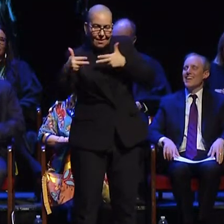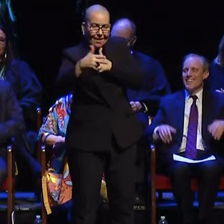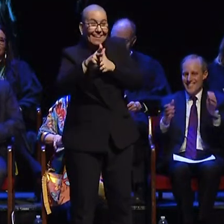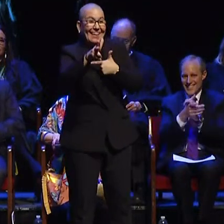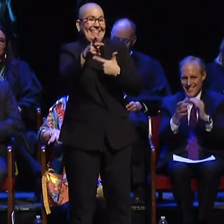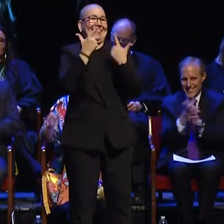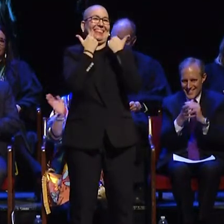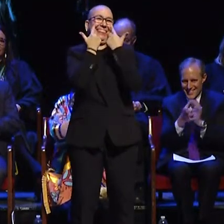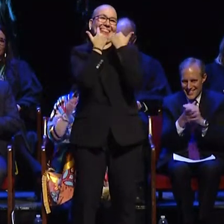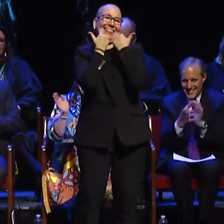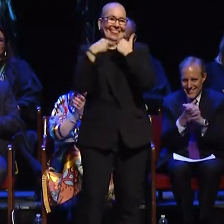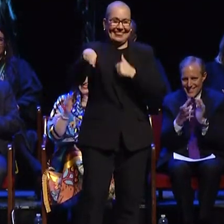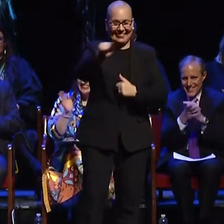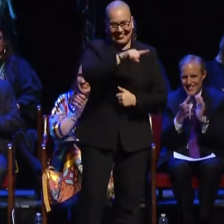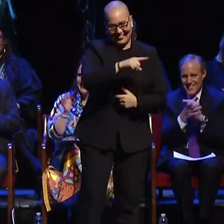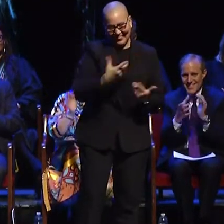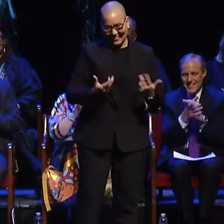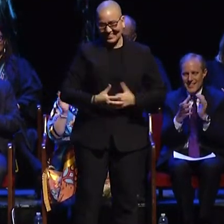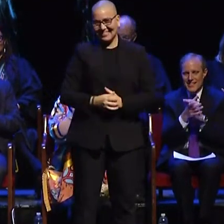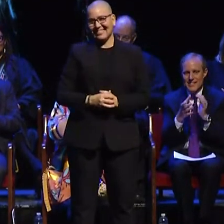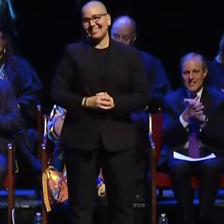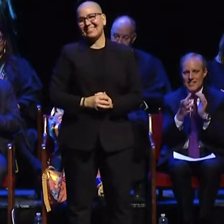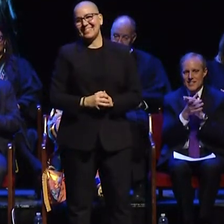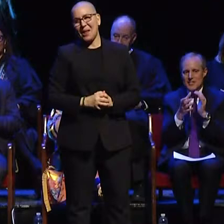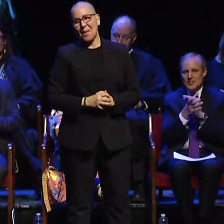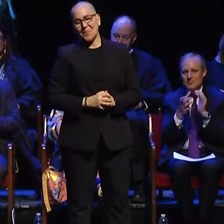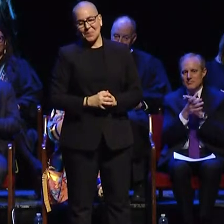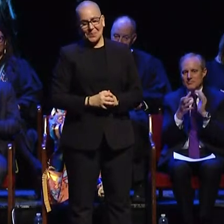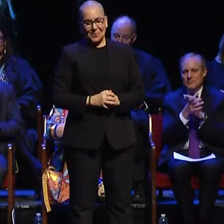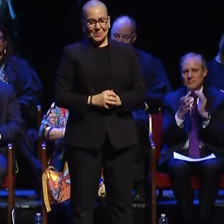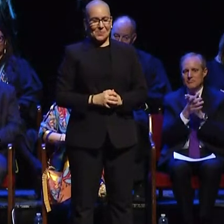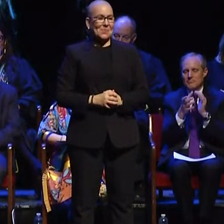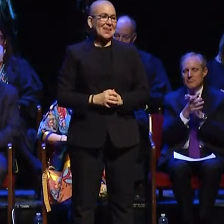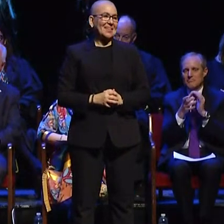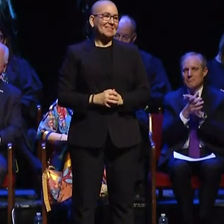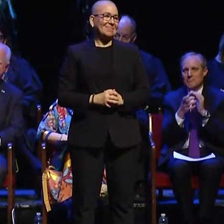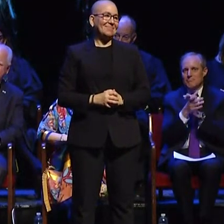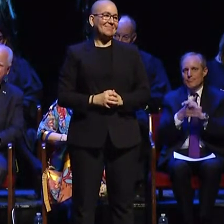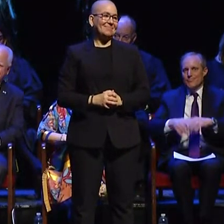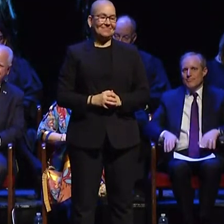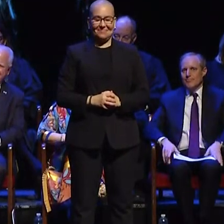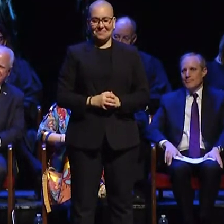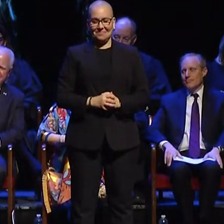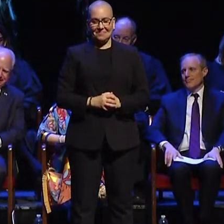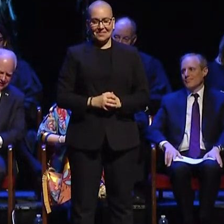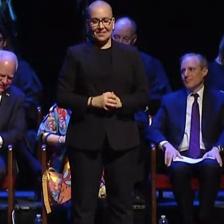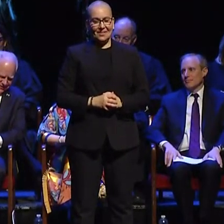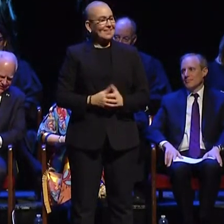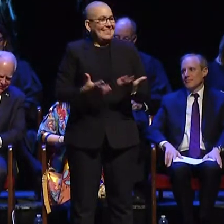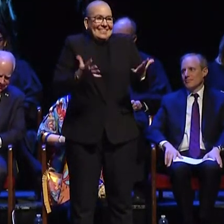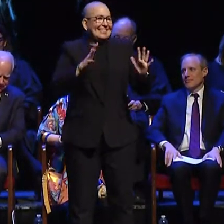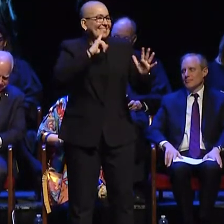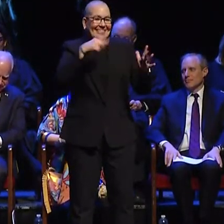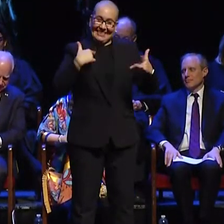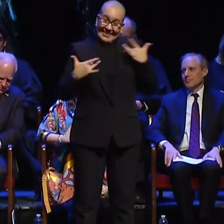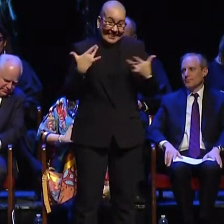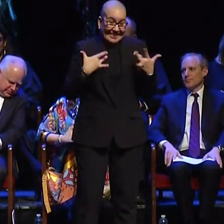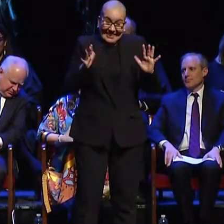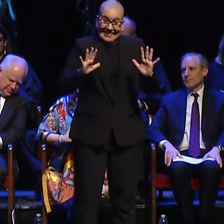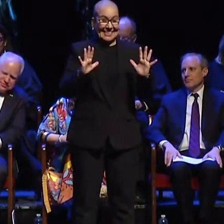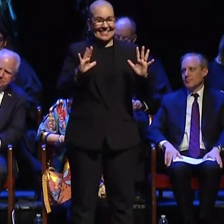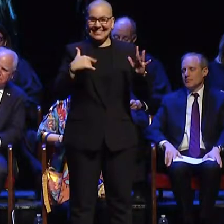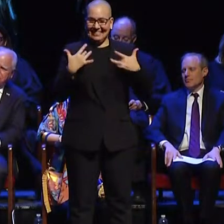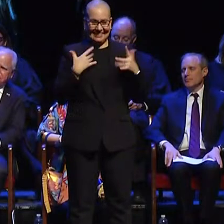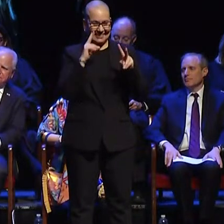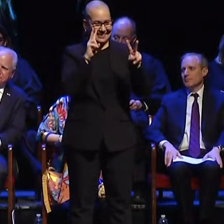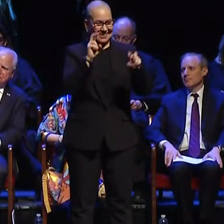Robert. I am so excited to get back to work and focus